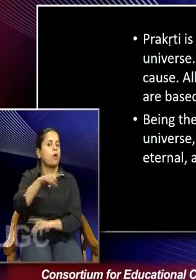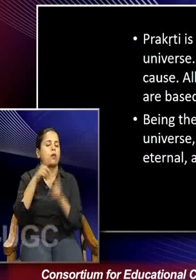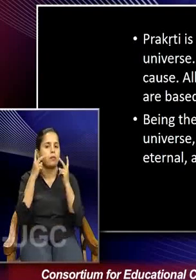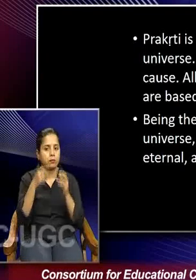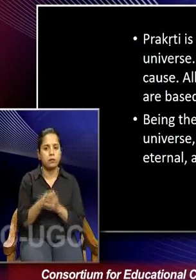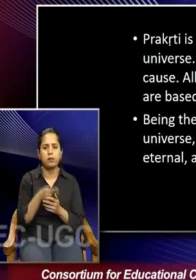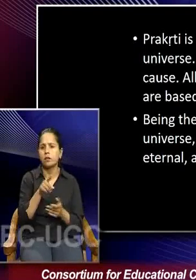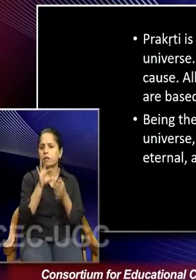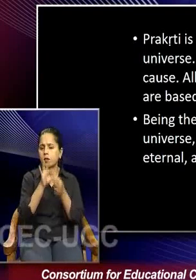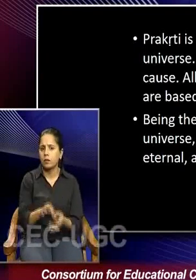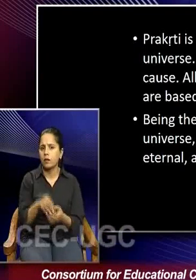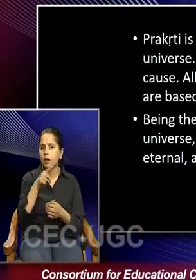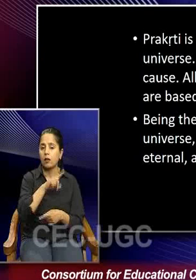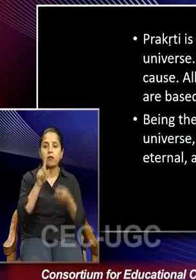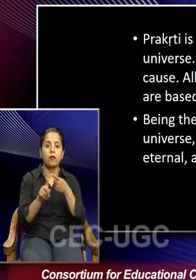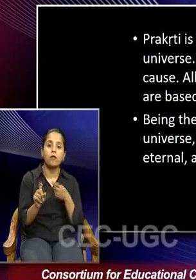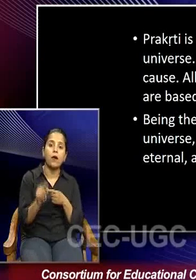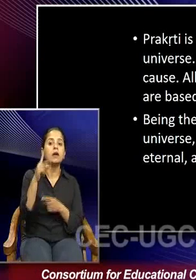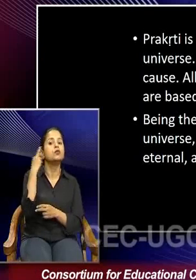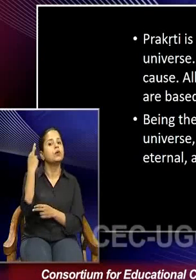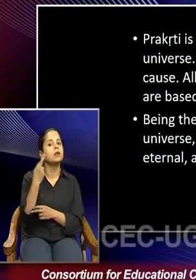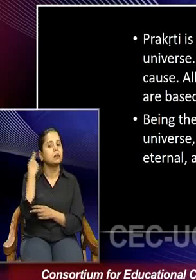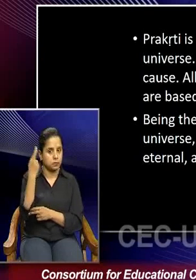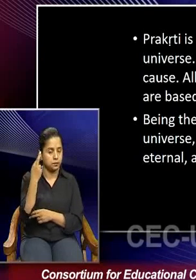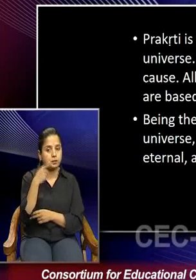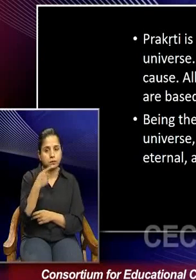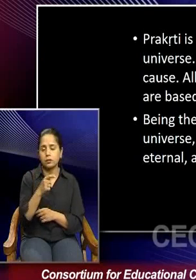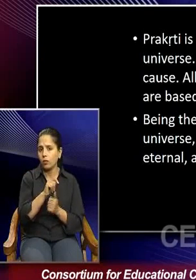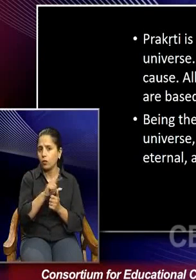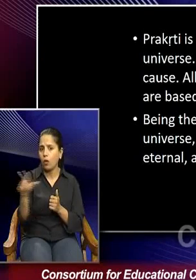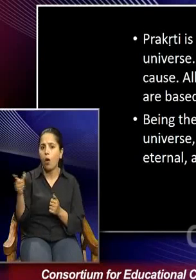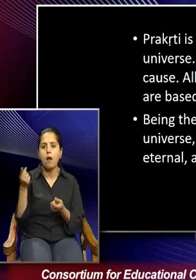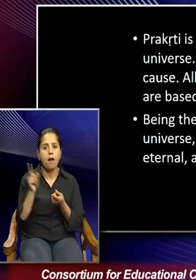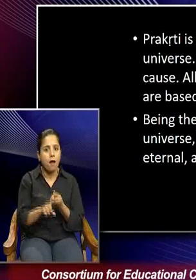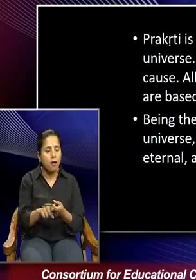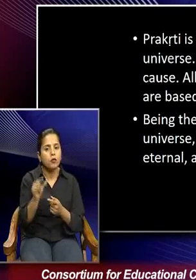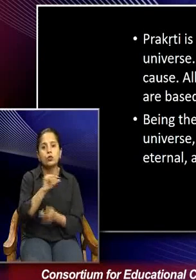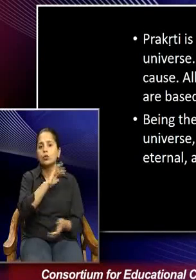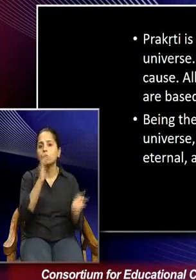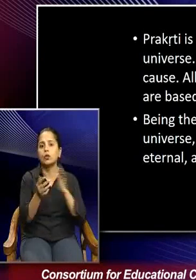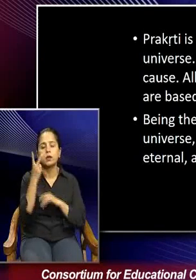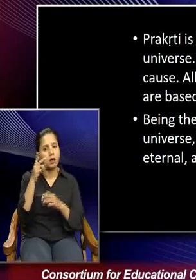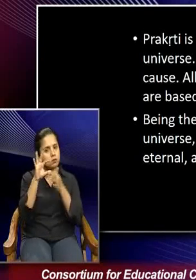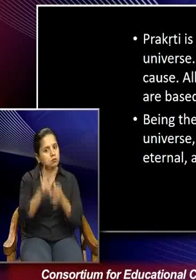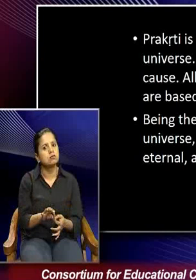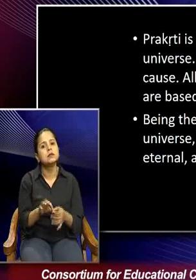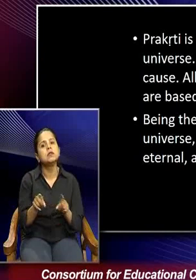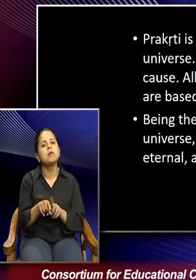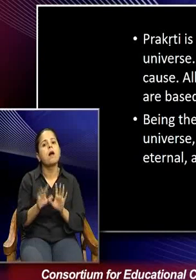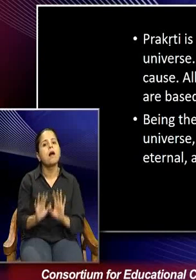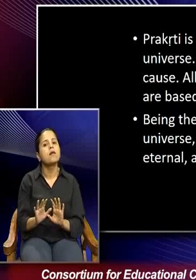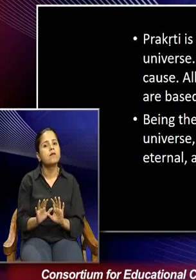It is regarded as the first cause, and all effects of the universe are based upon it.